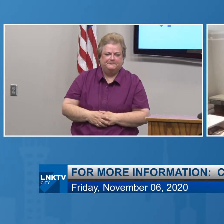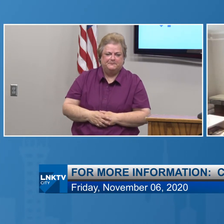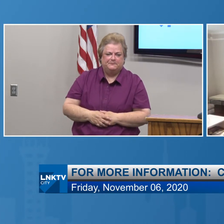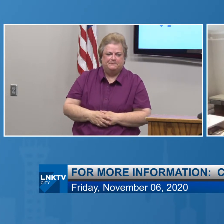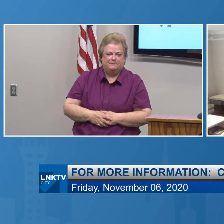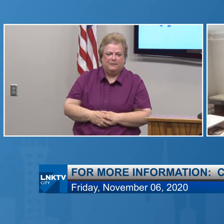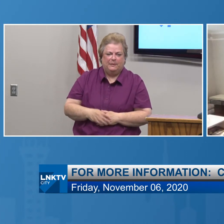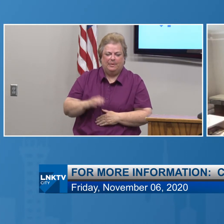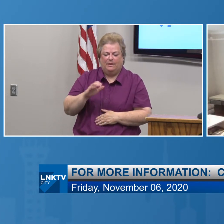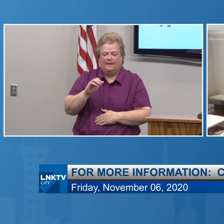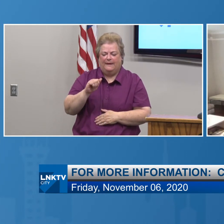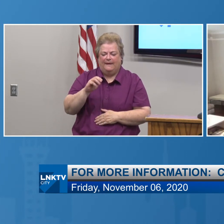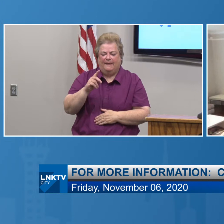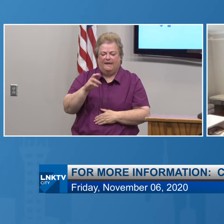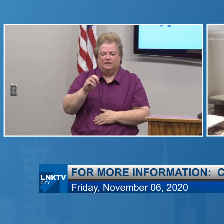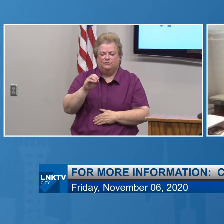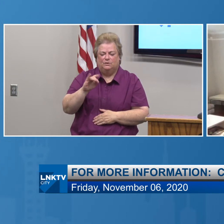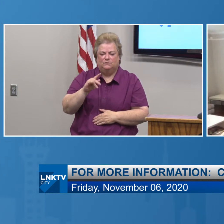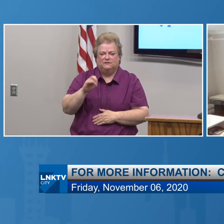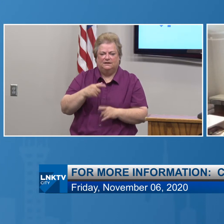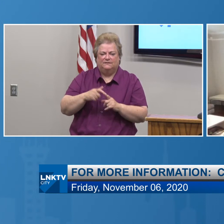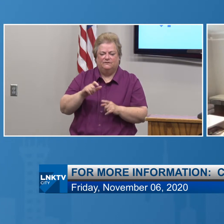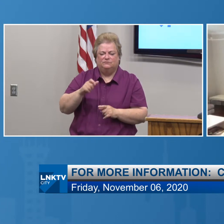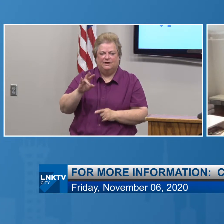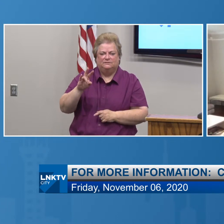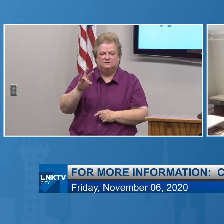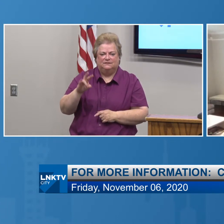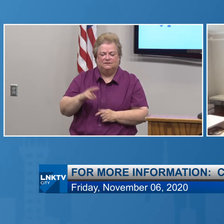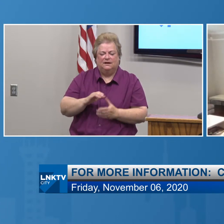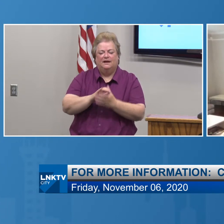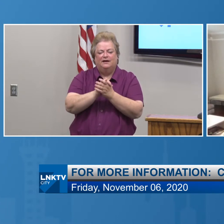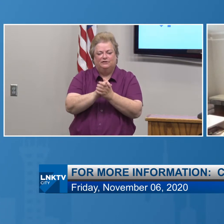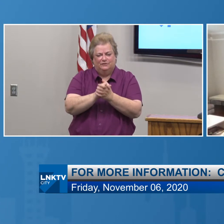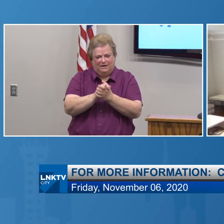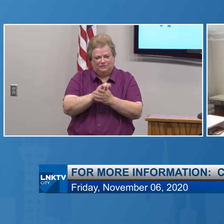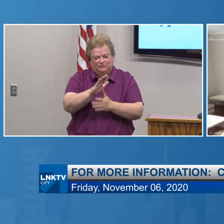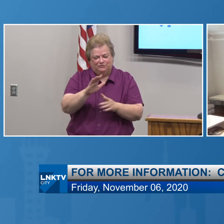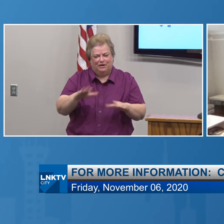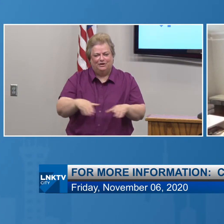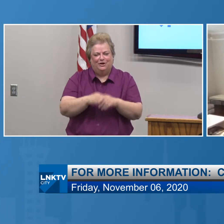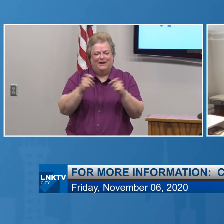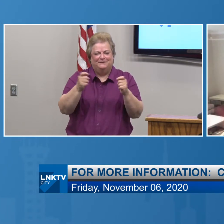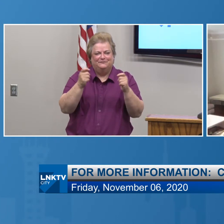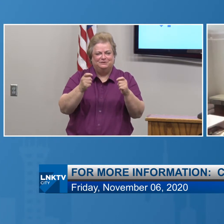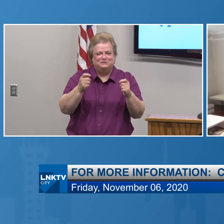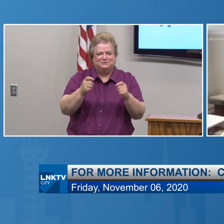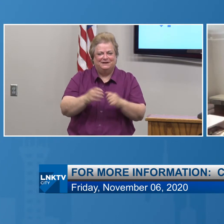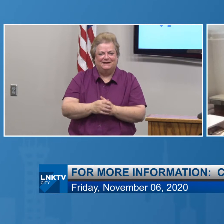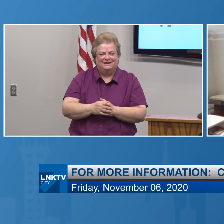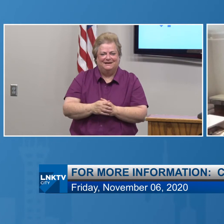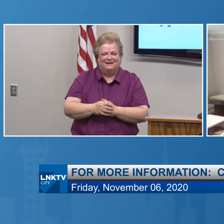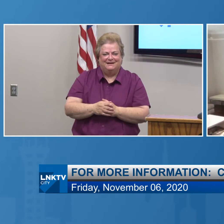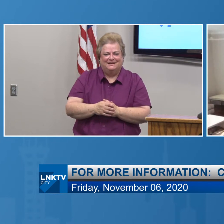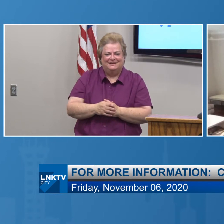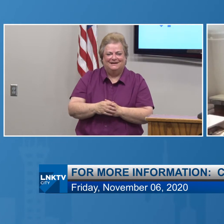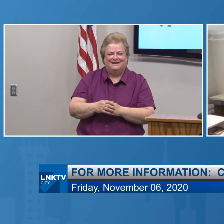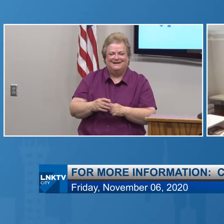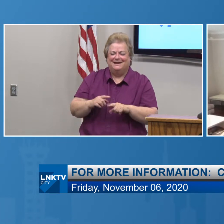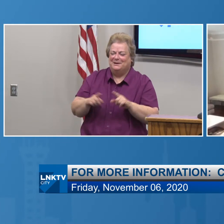Mayor Andrew Ozaki from Channel 7 News. By the way, congratulations on your anniversary. Thank you. My marriage is old enough to